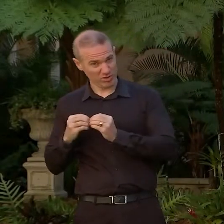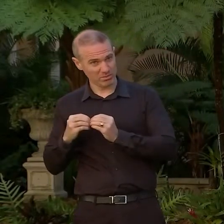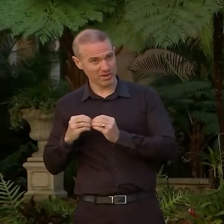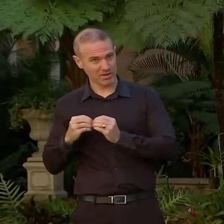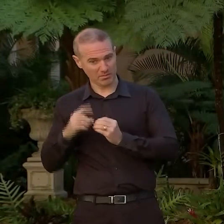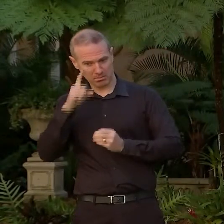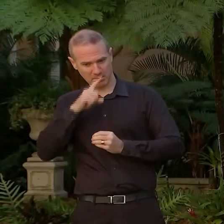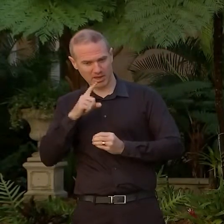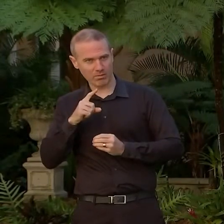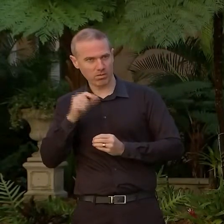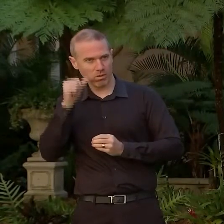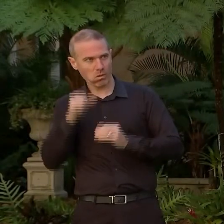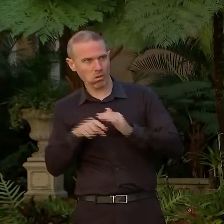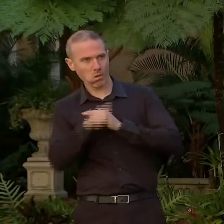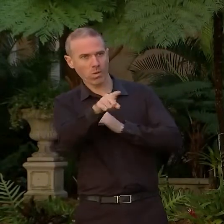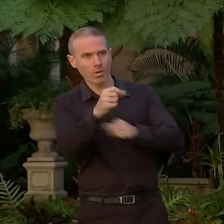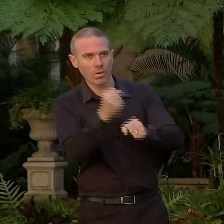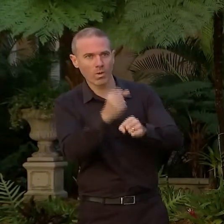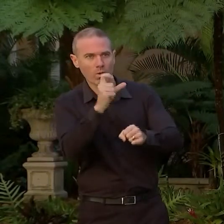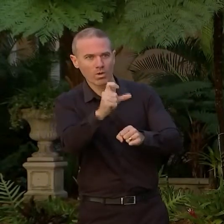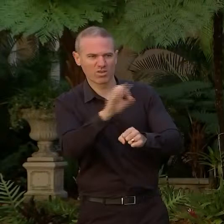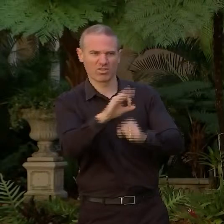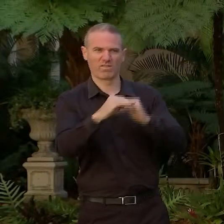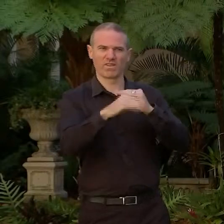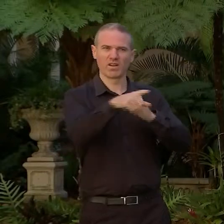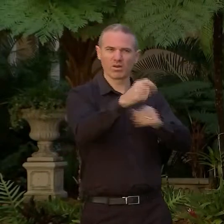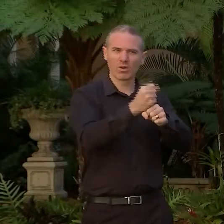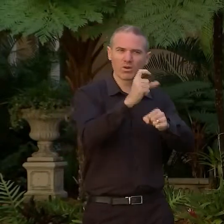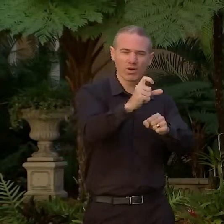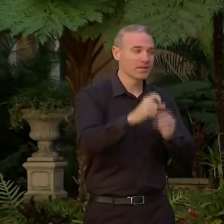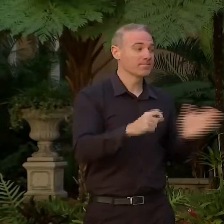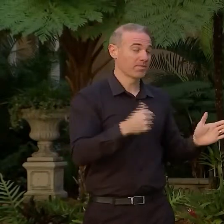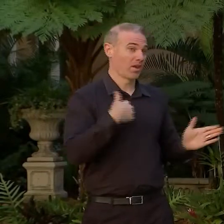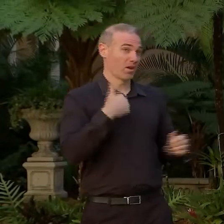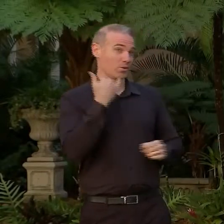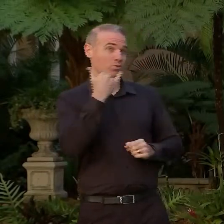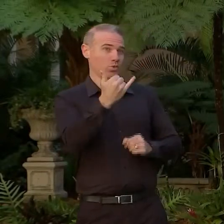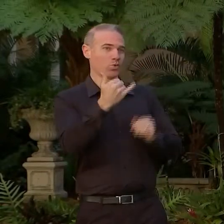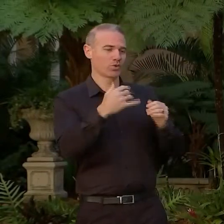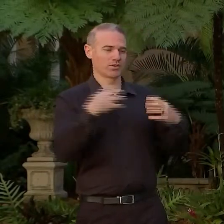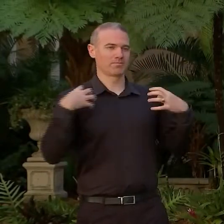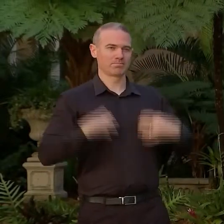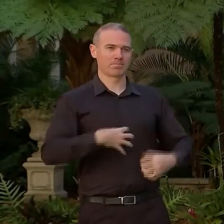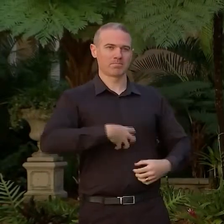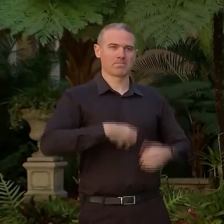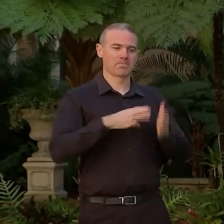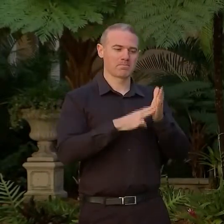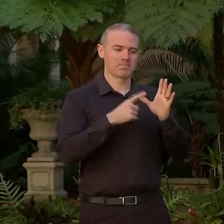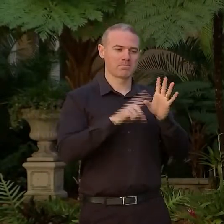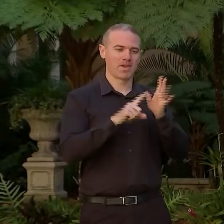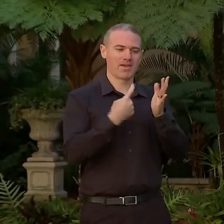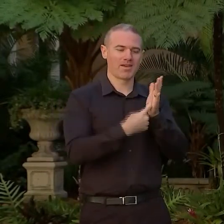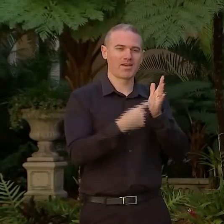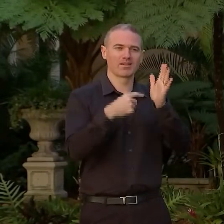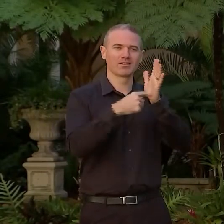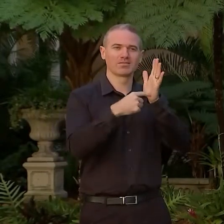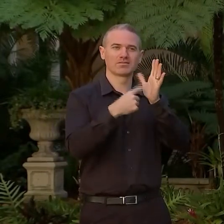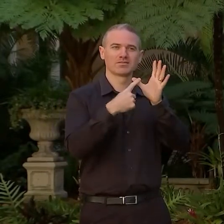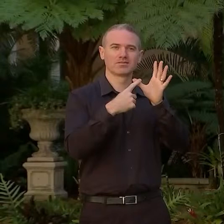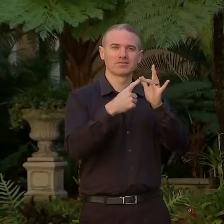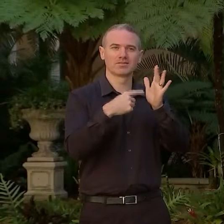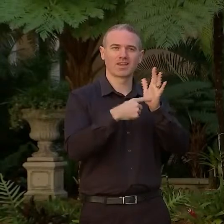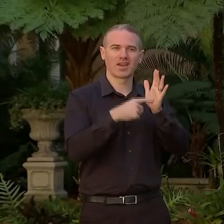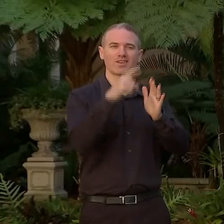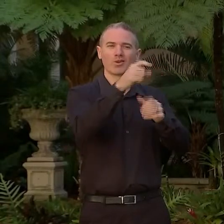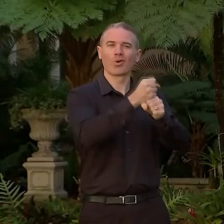sneak down? I spoke to Mayor Tate yesterday afternoon. What we've emphasised is that the Gold Coast